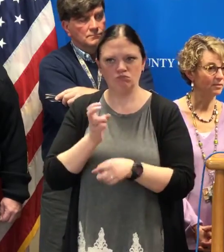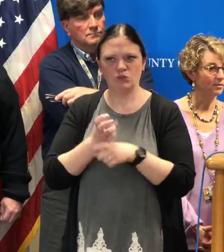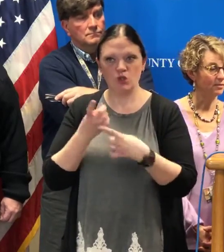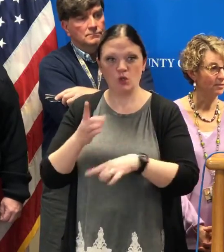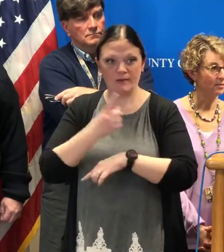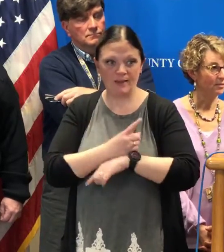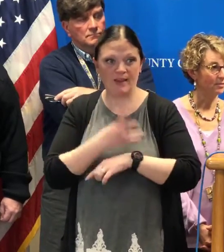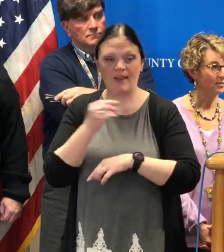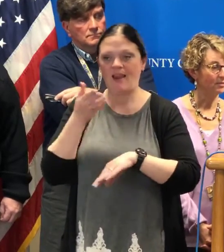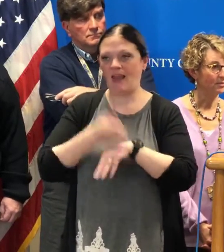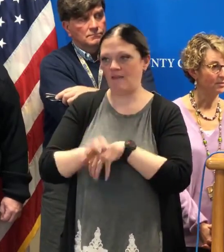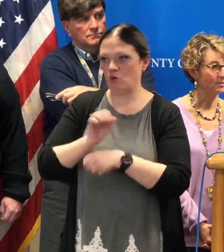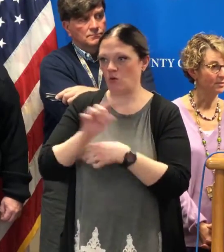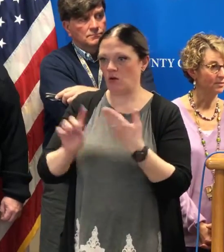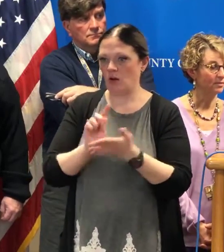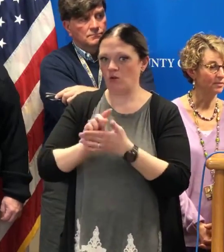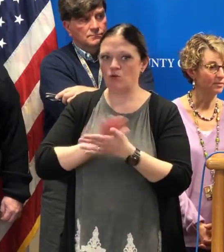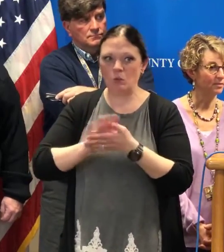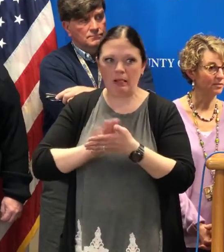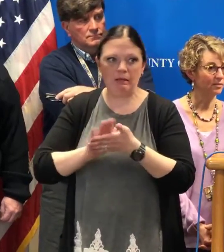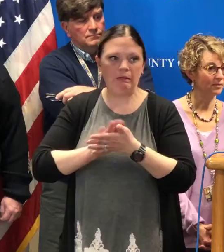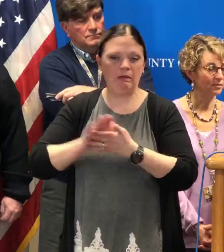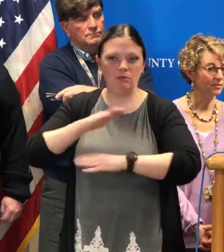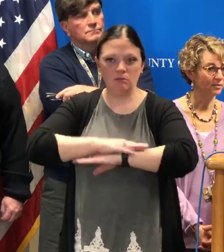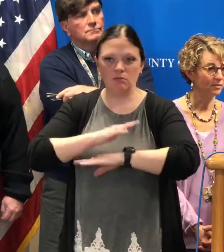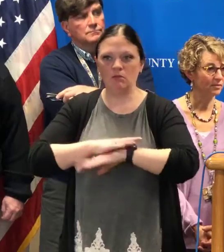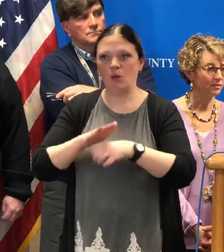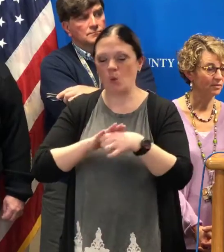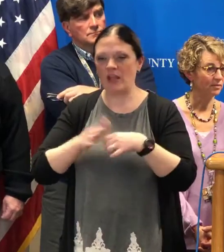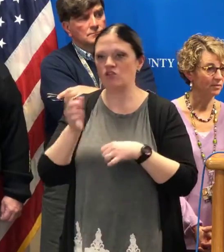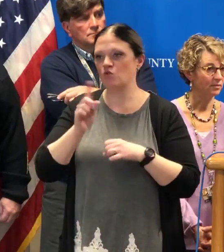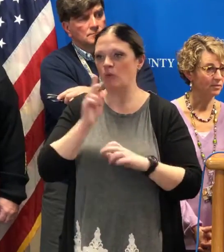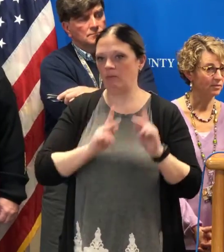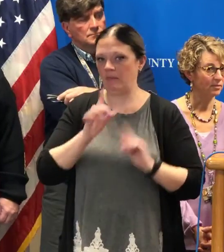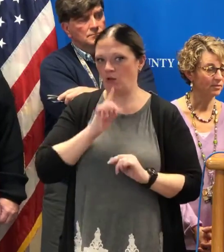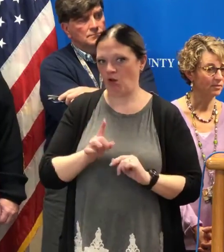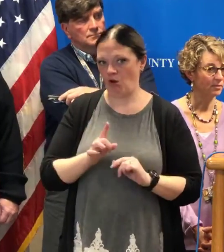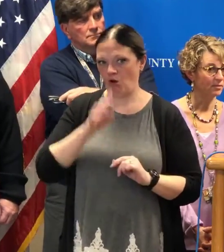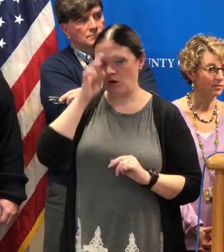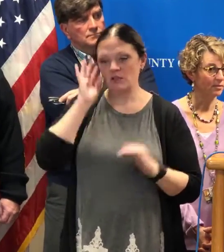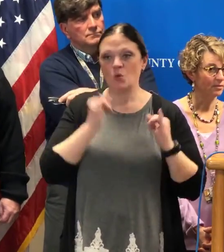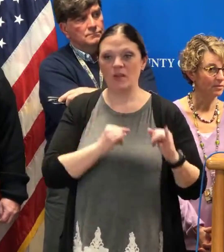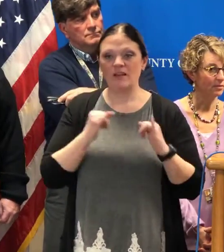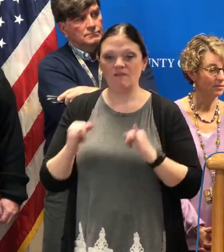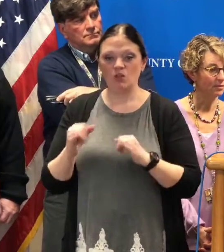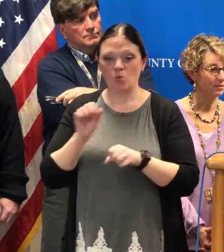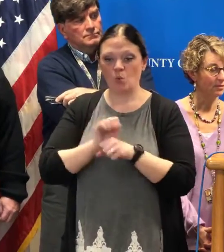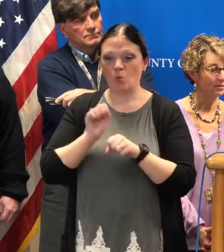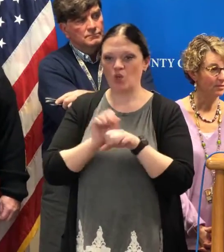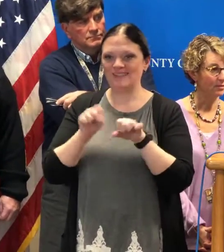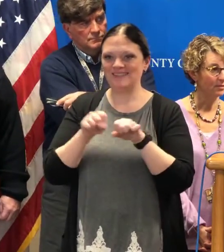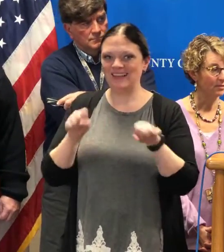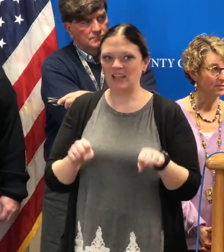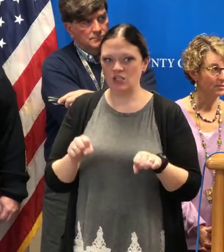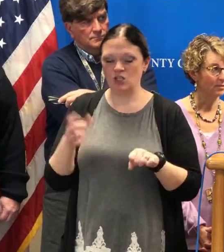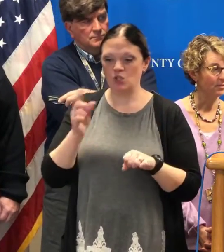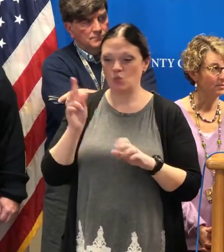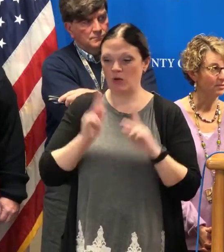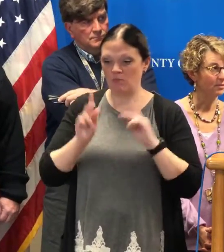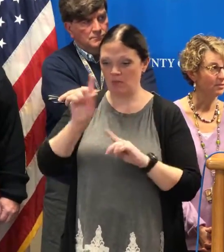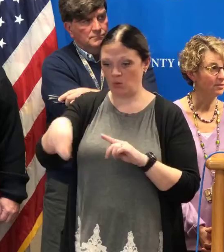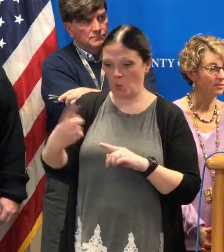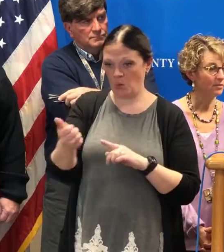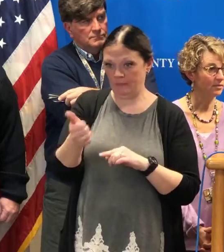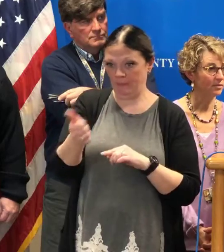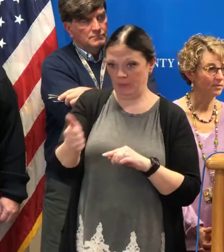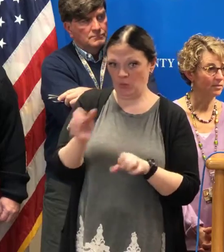especially after the work hours to clean countertops, to clean locations where individuals are. Individual workstations where people only work them themselves,